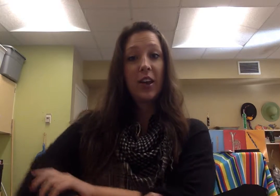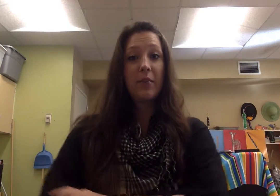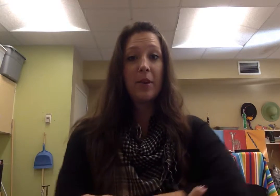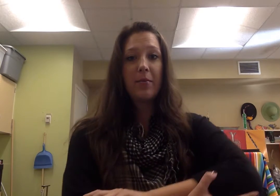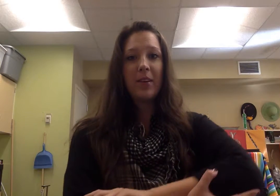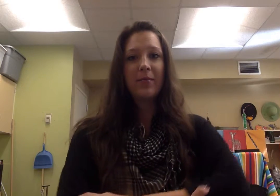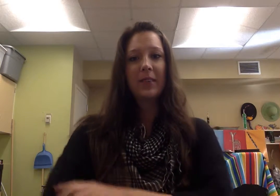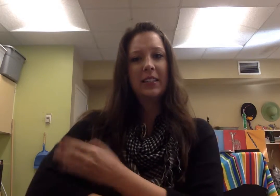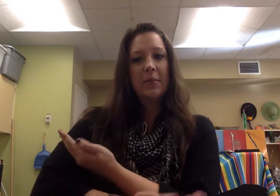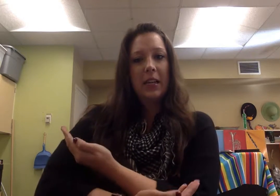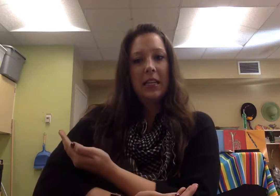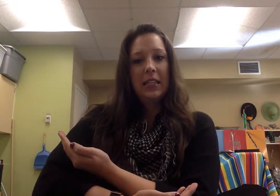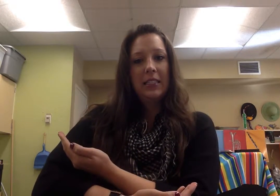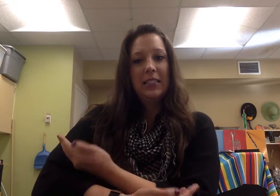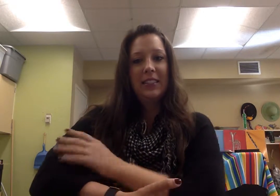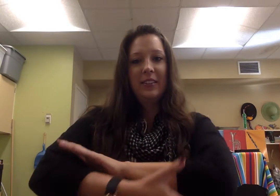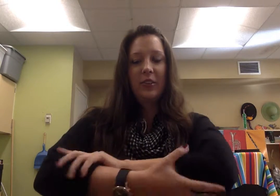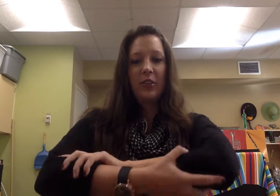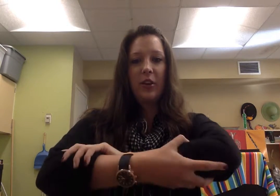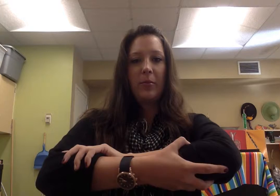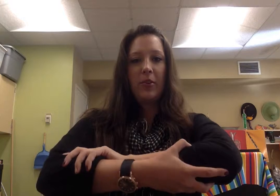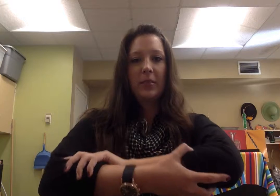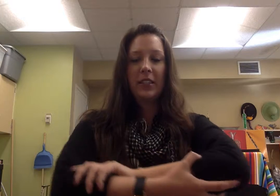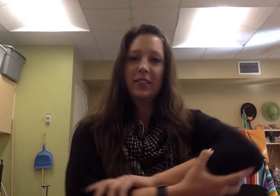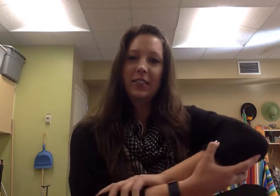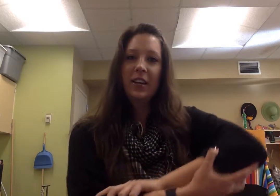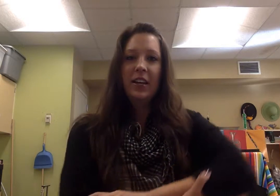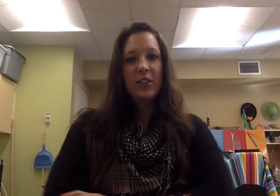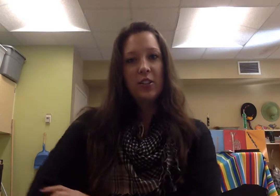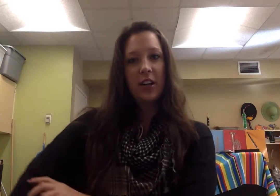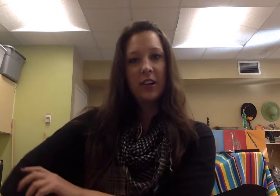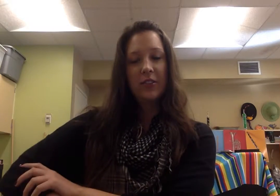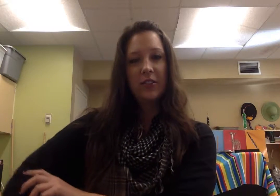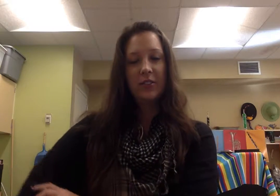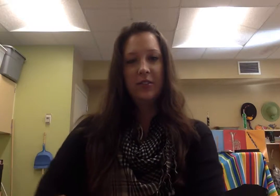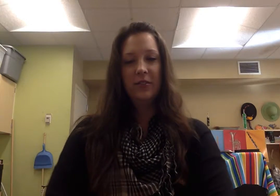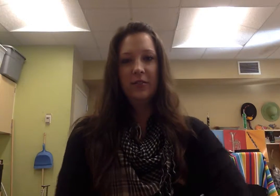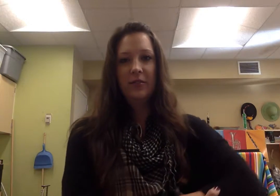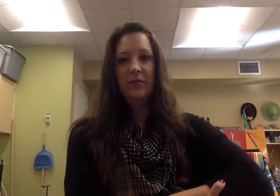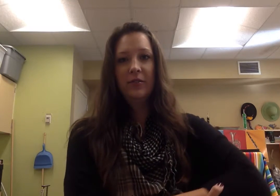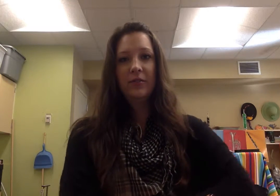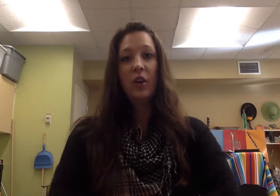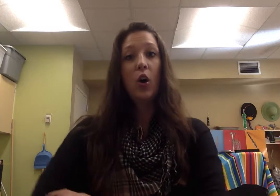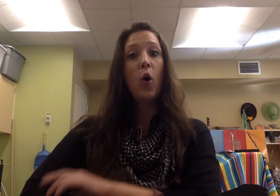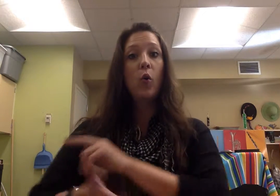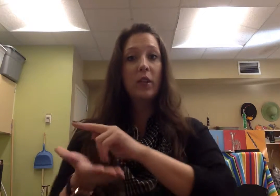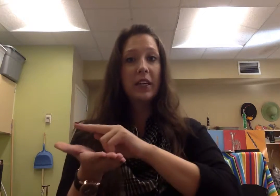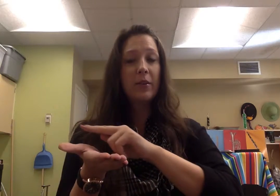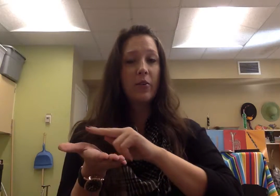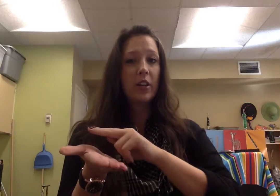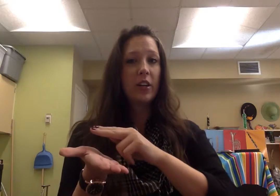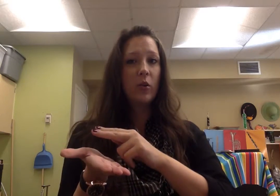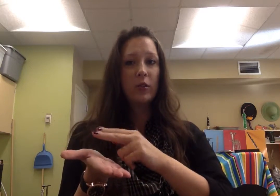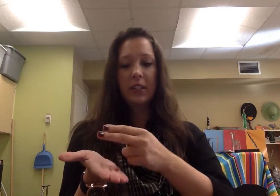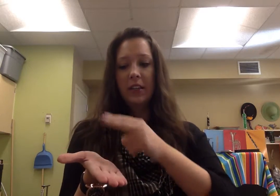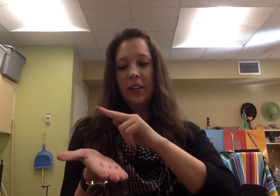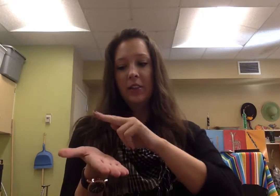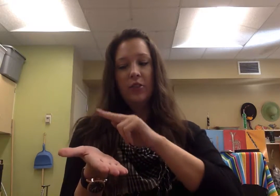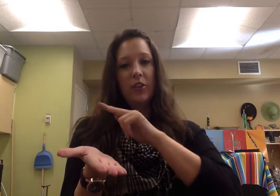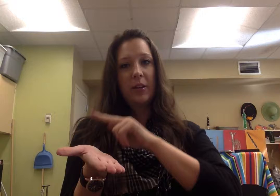have a baby, except not like this. You're going to grab your arms like this. Child. Holy. We've already done holy. So you're going to put